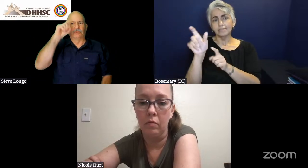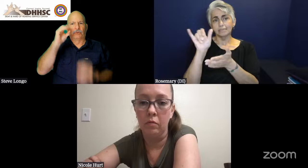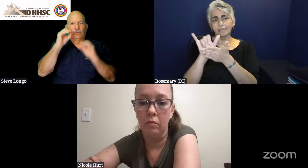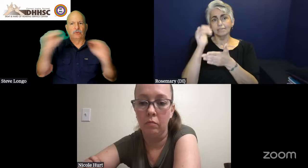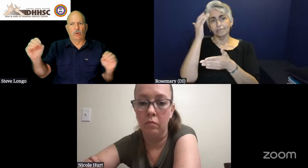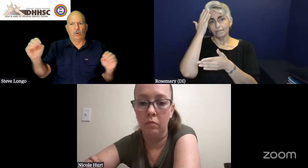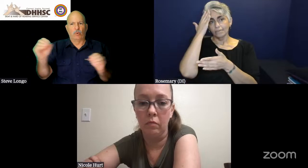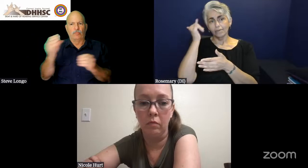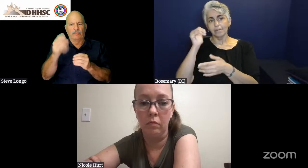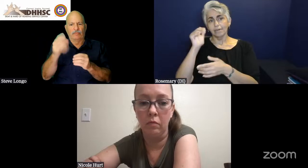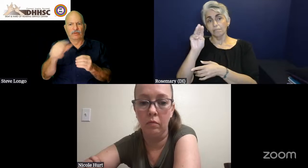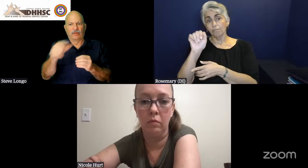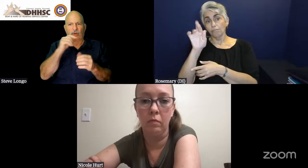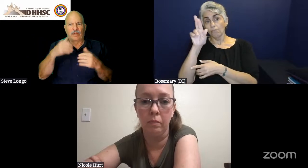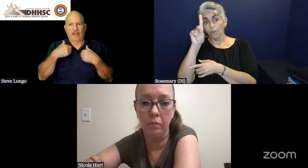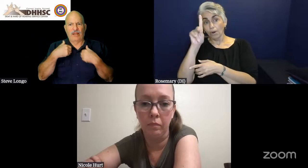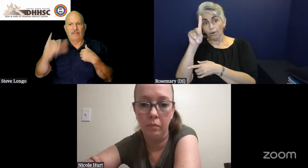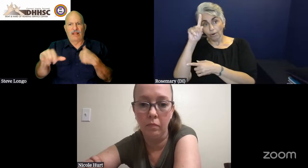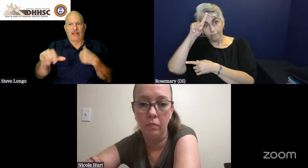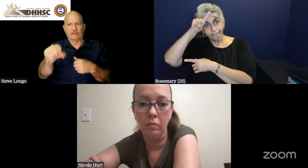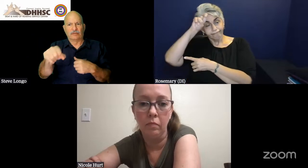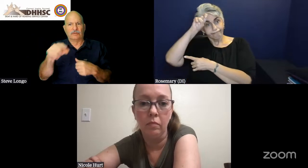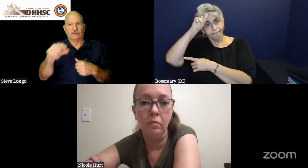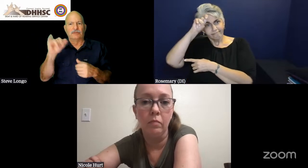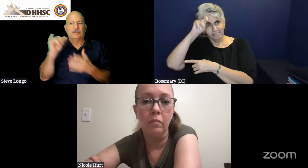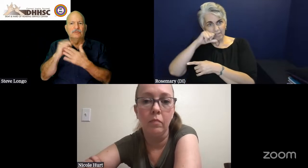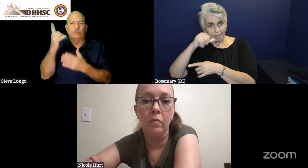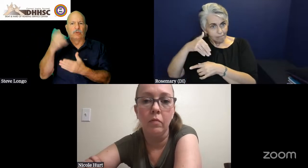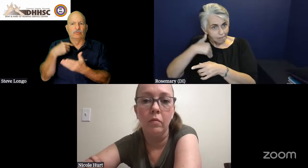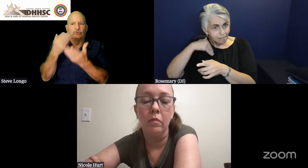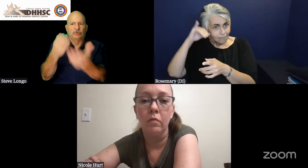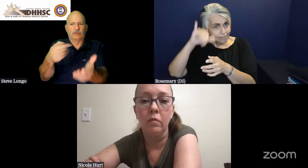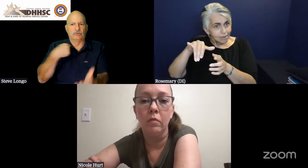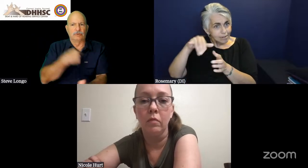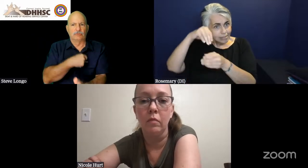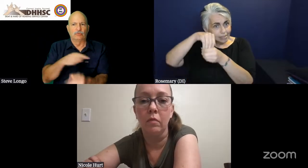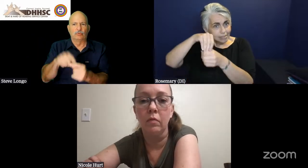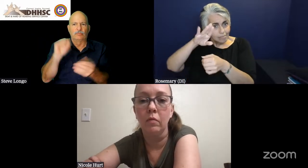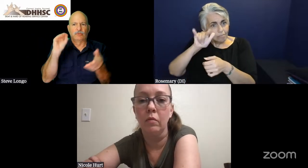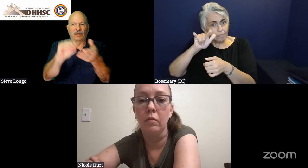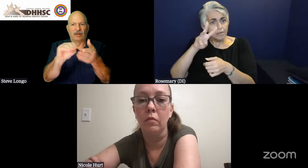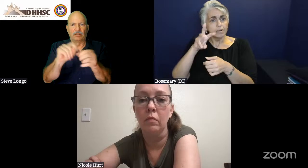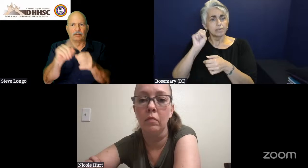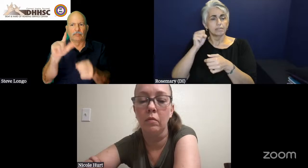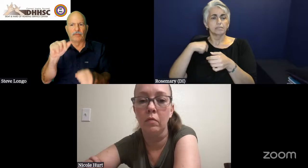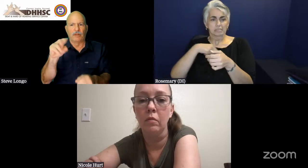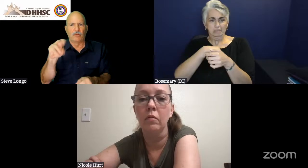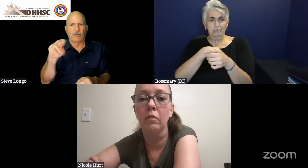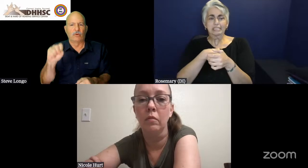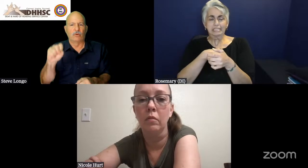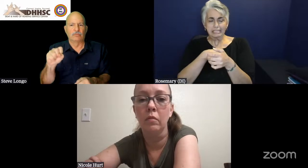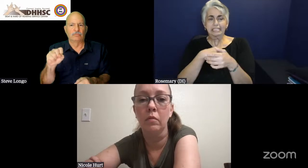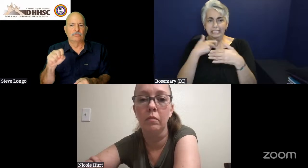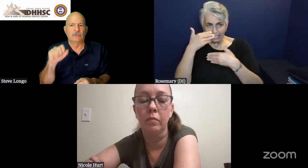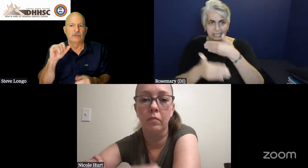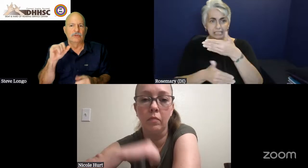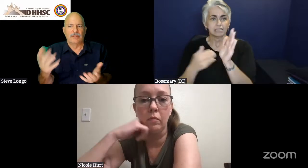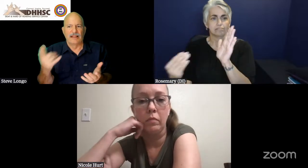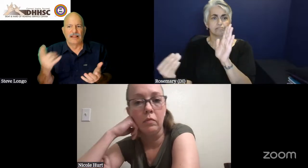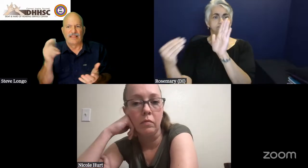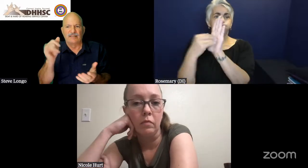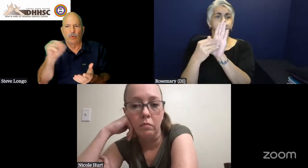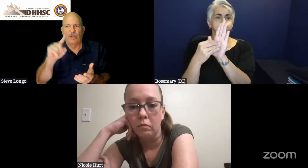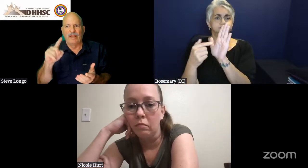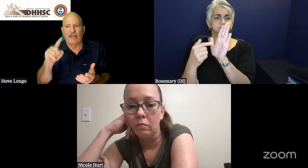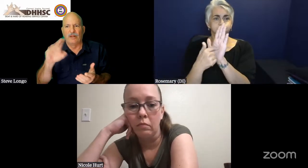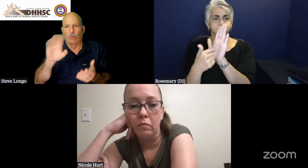word suspend in them. That's why Mark was puzzled that we didn't have that in the bylaws.